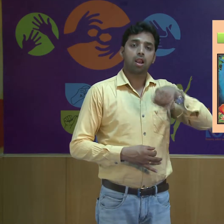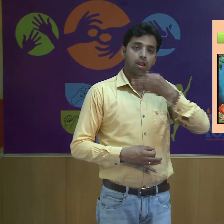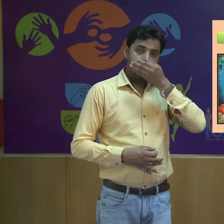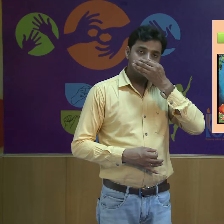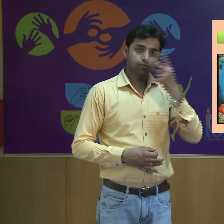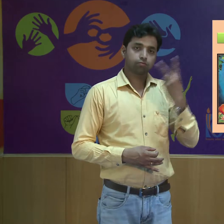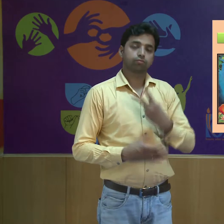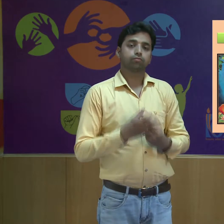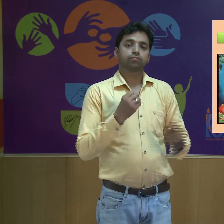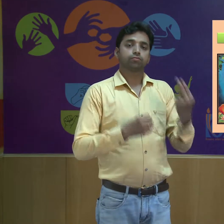Jainism.